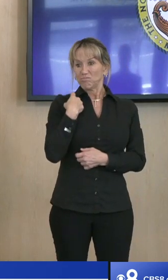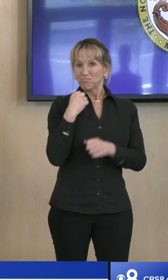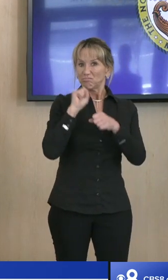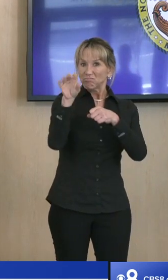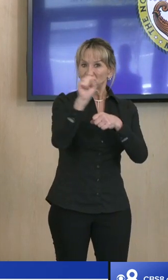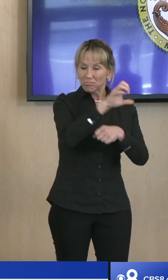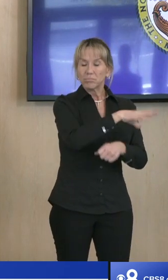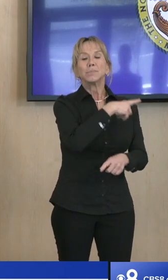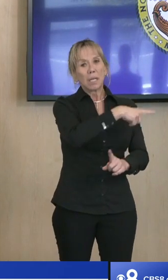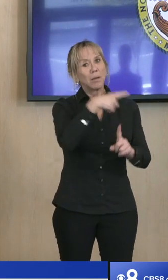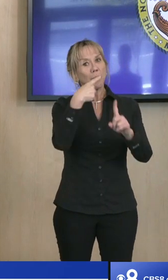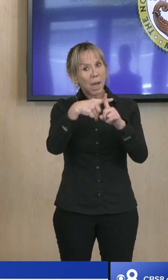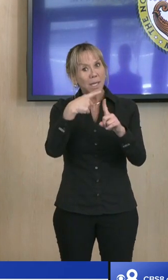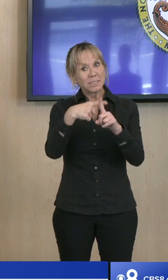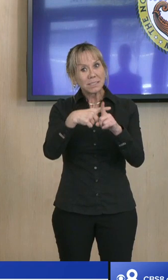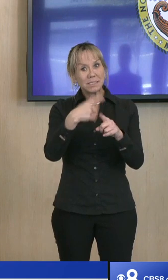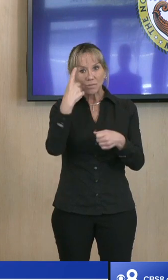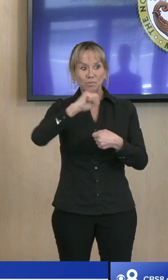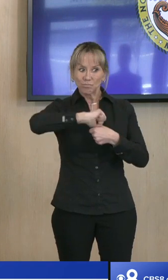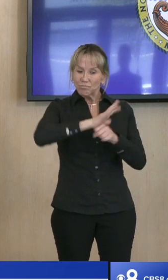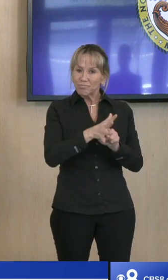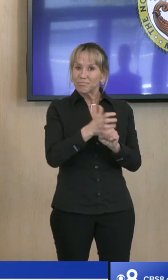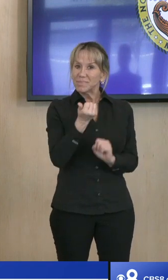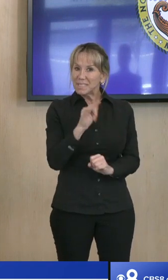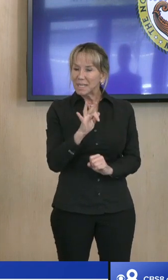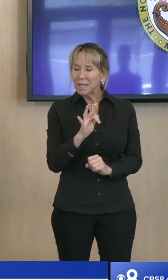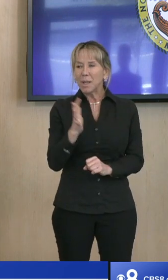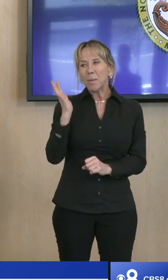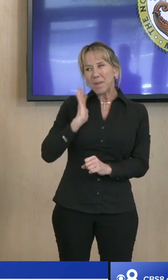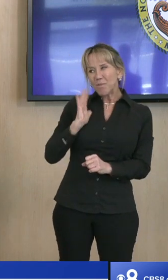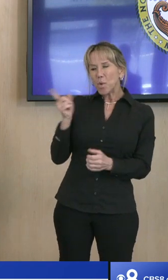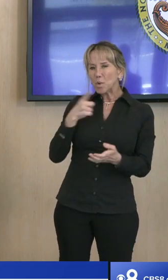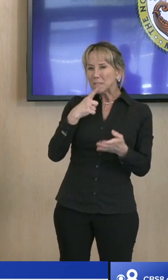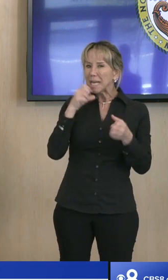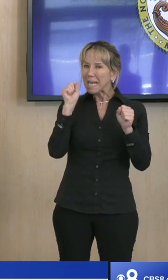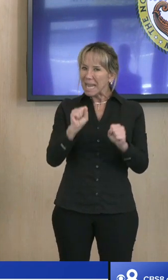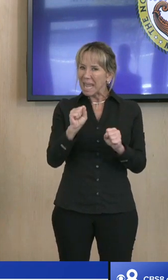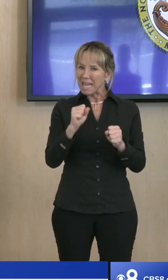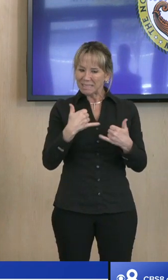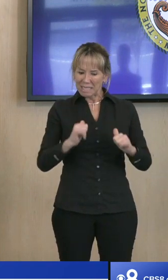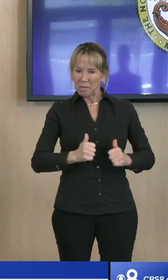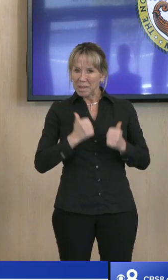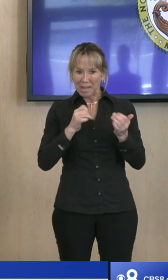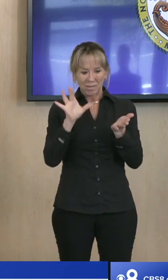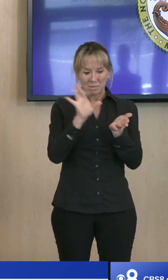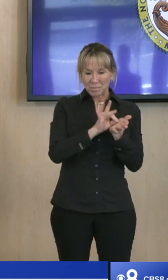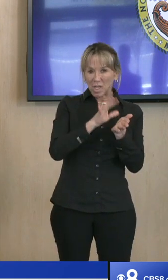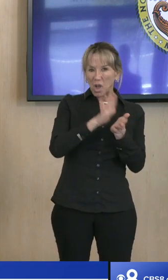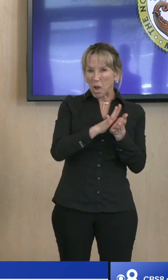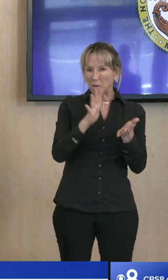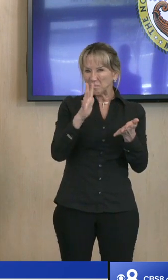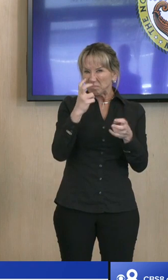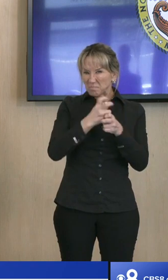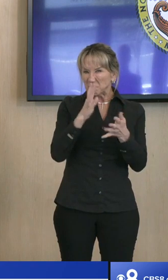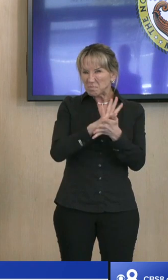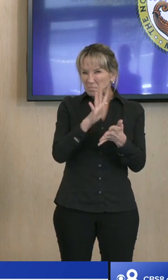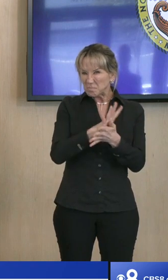COVID-19. Previously, you've said that the virus can stay on cardboard. Is our mail something we should be concerned